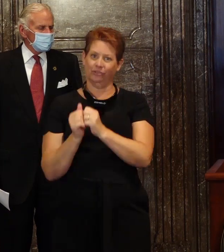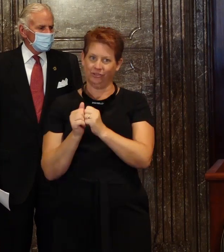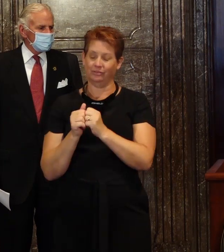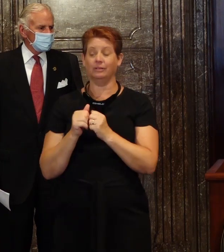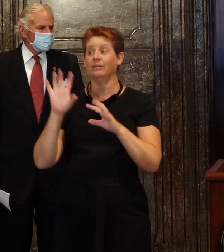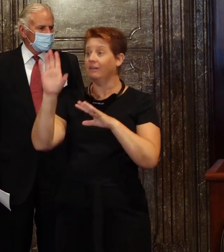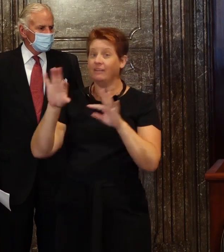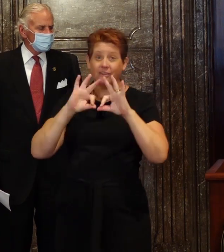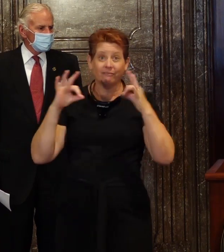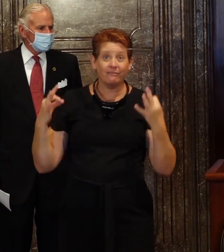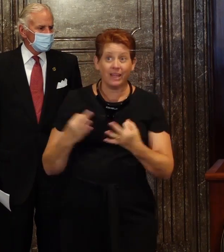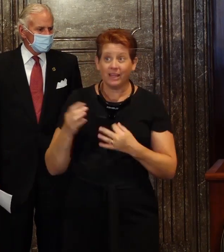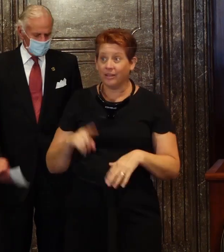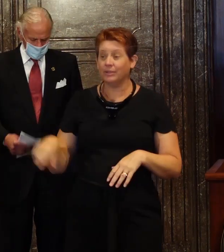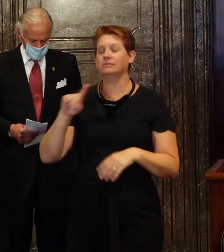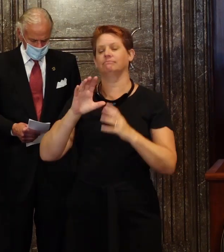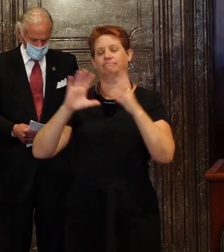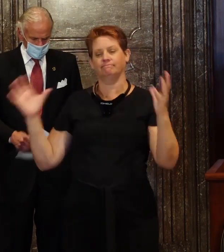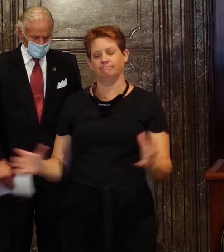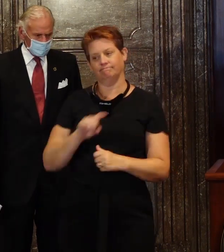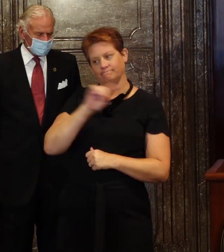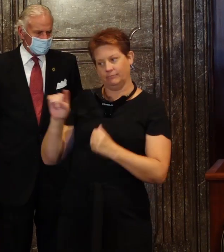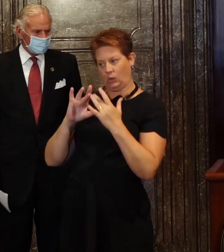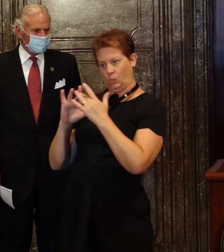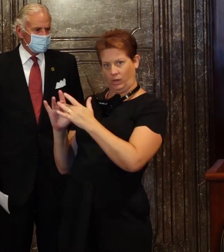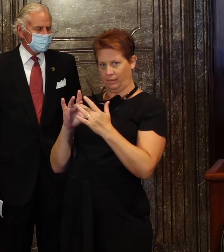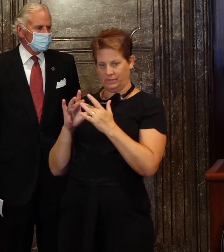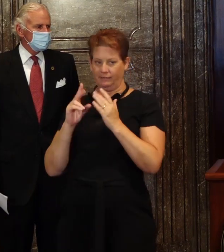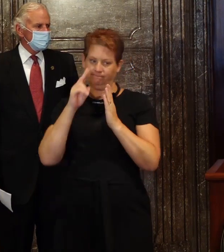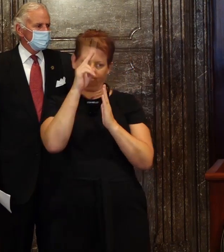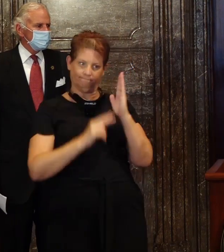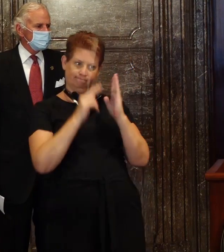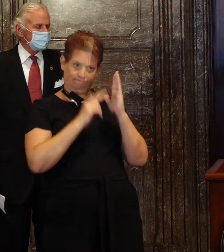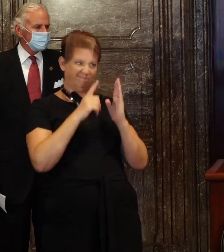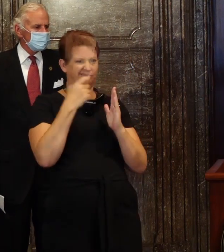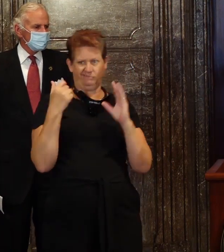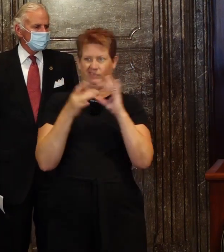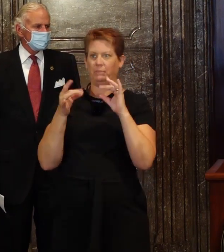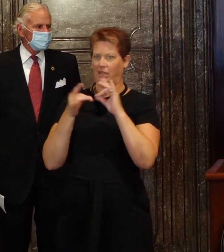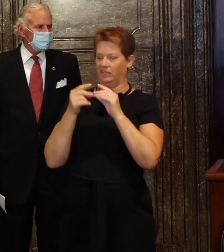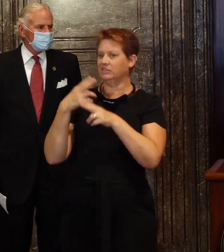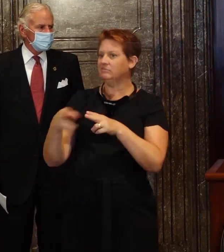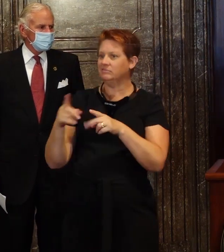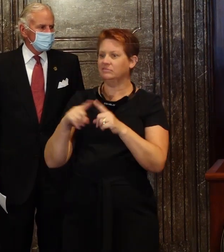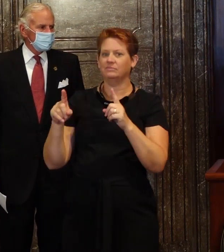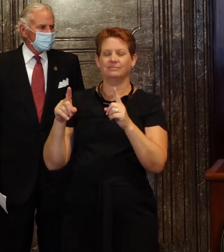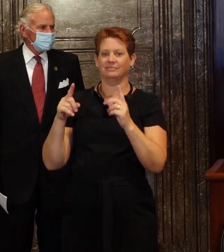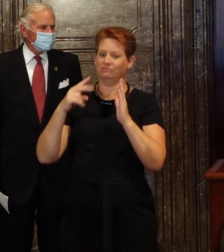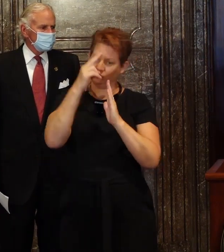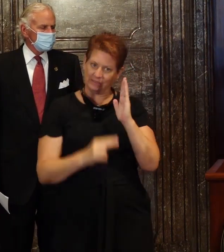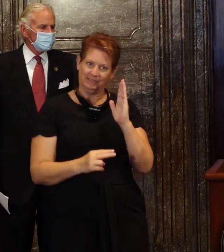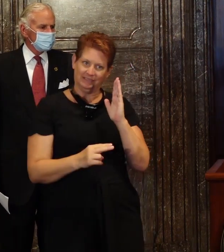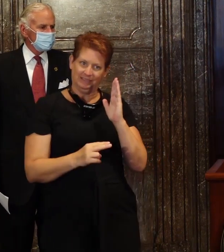encourage family members to go to the website to review the guidelines. As you've heard mentioned here today, we don't want to go backwards.